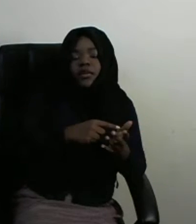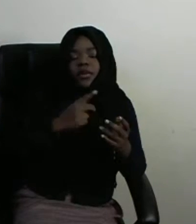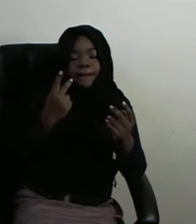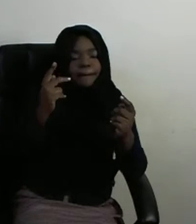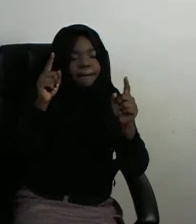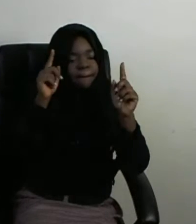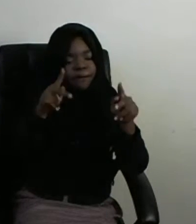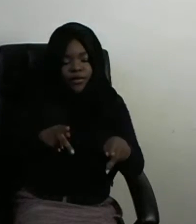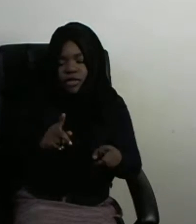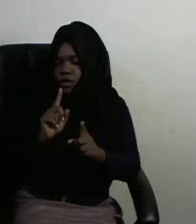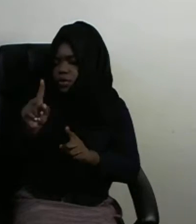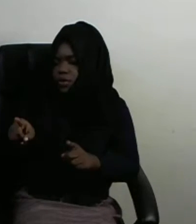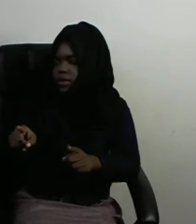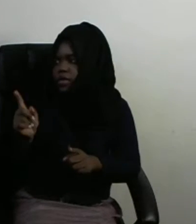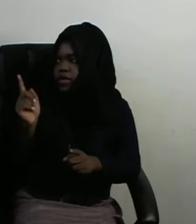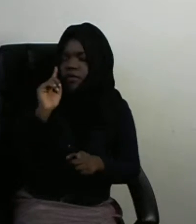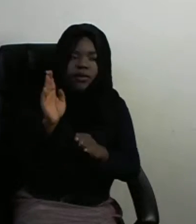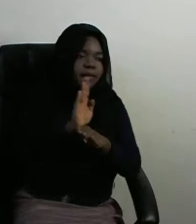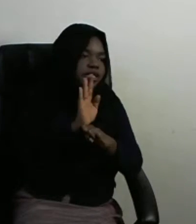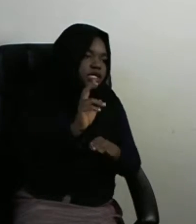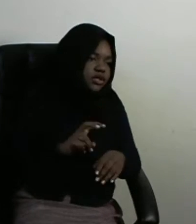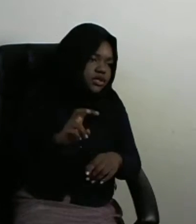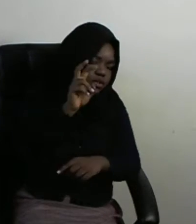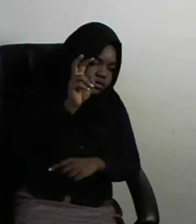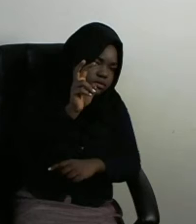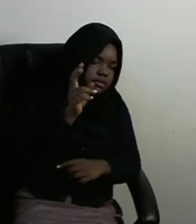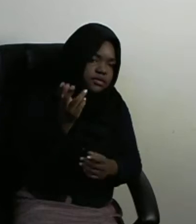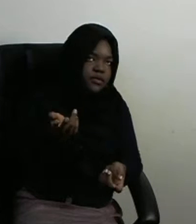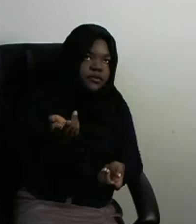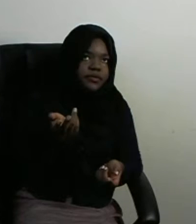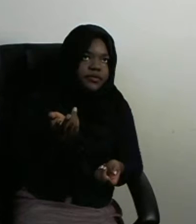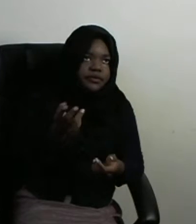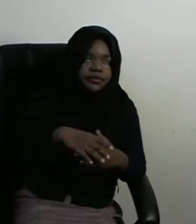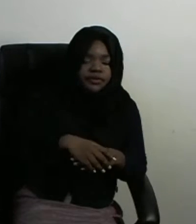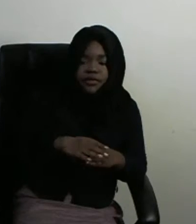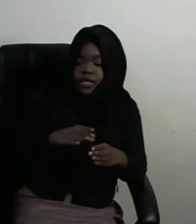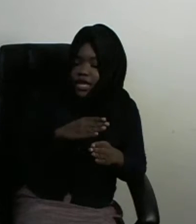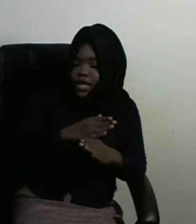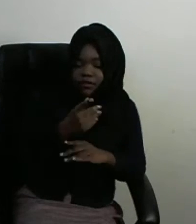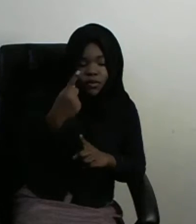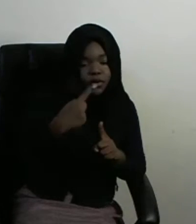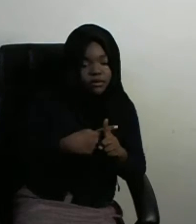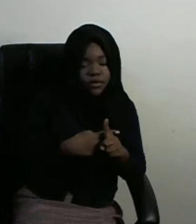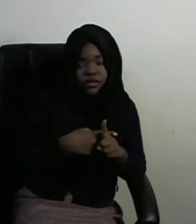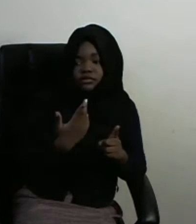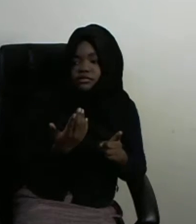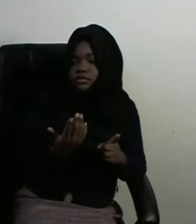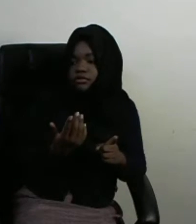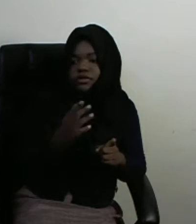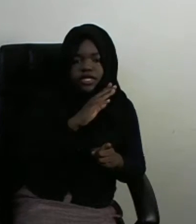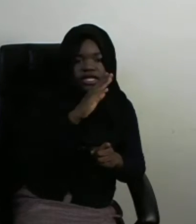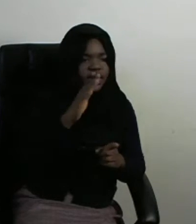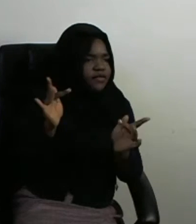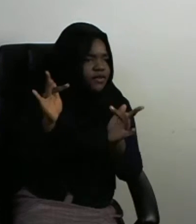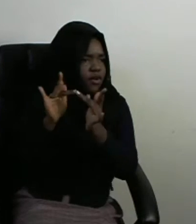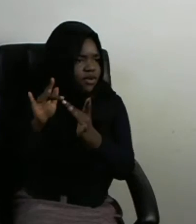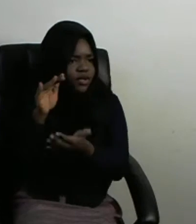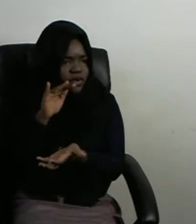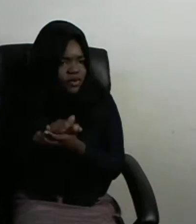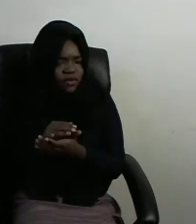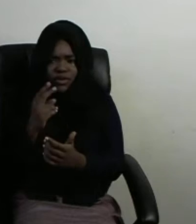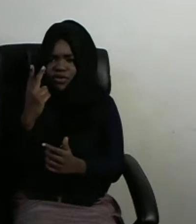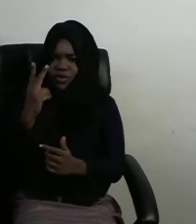went for a business trip, and after a month or so, he never contacted. It